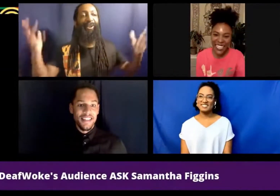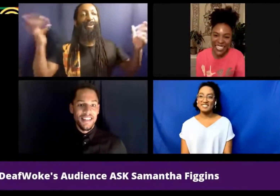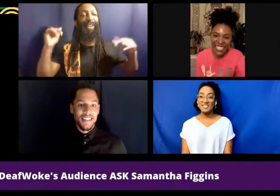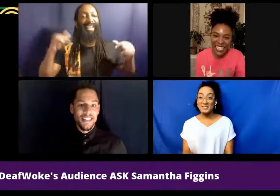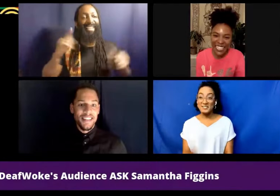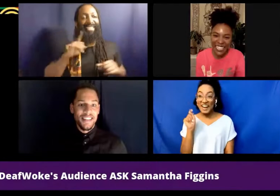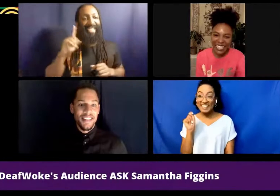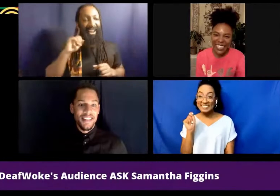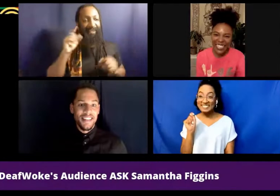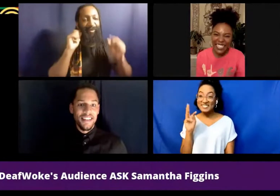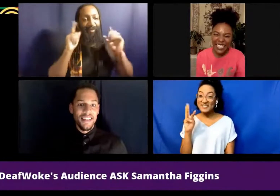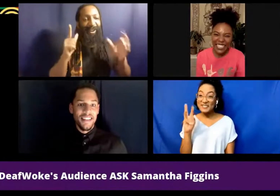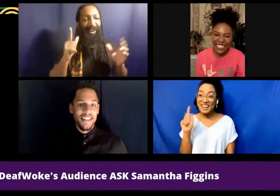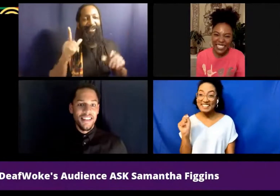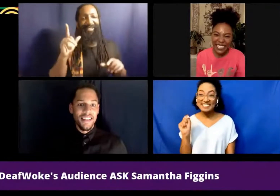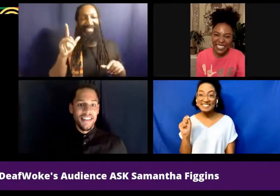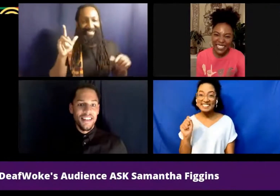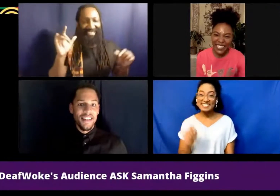What?